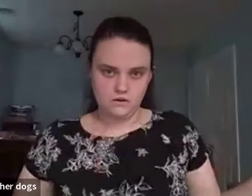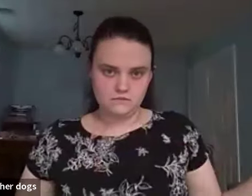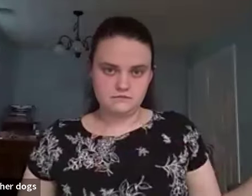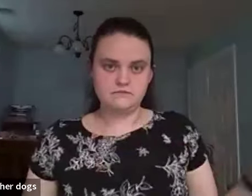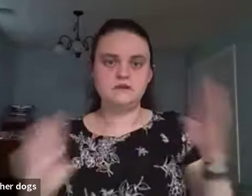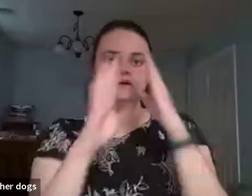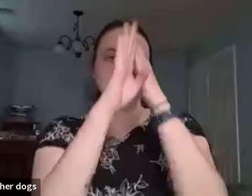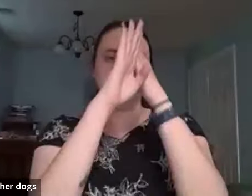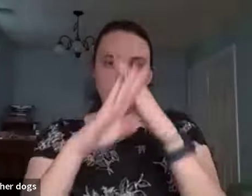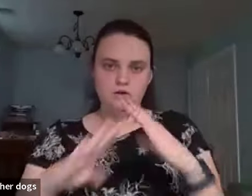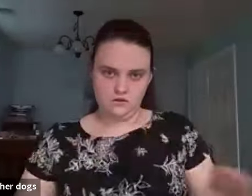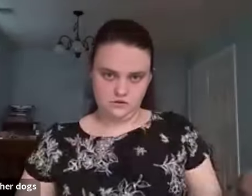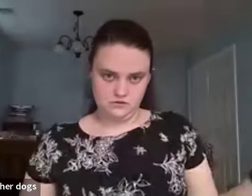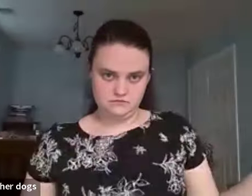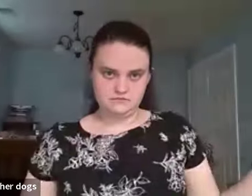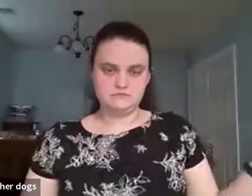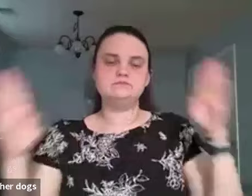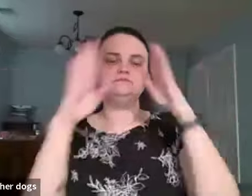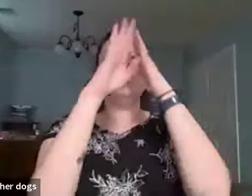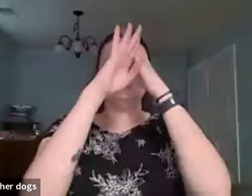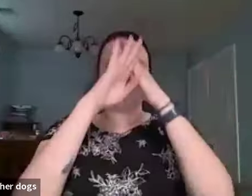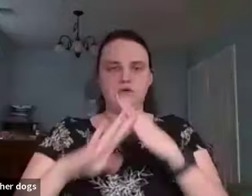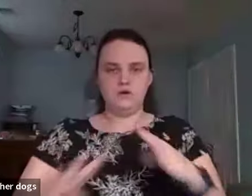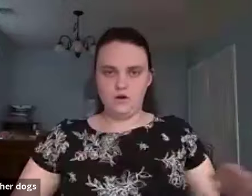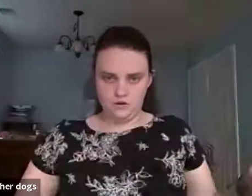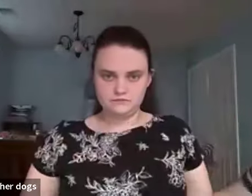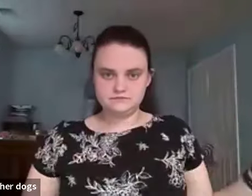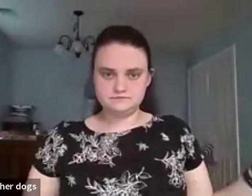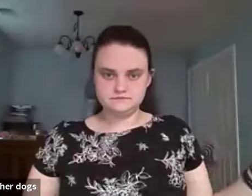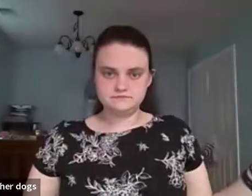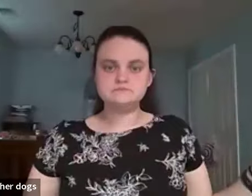calm, calm, calm.